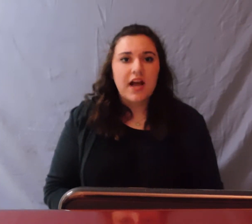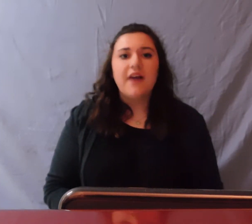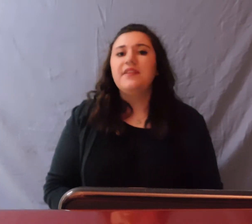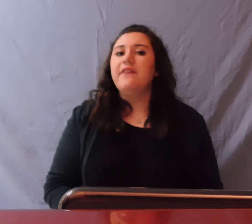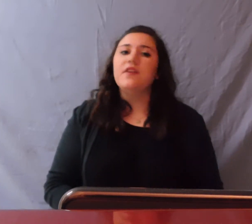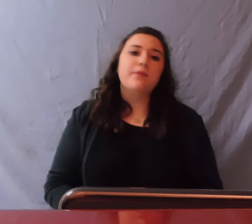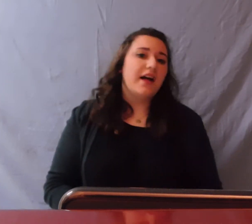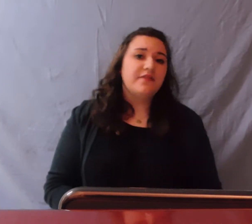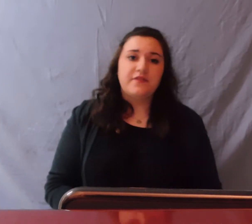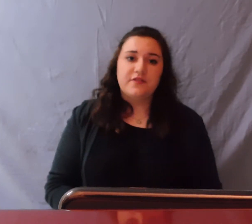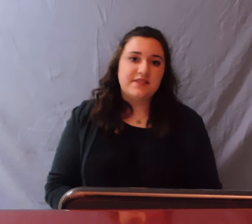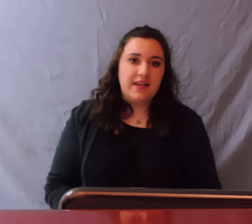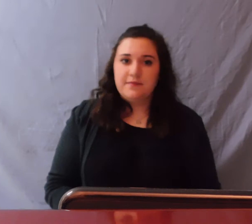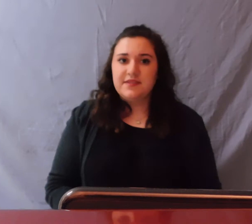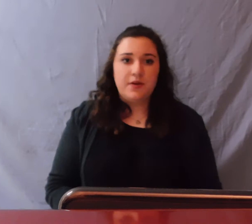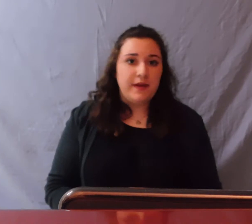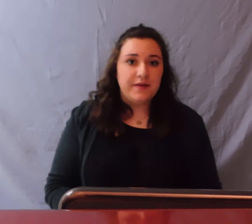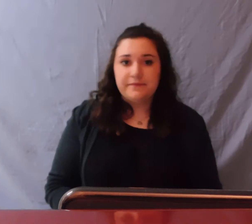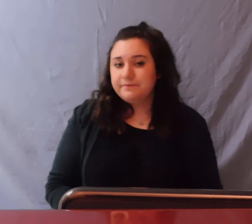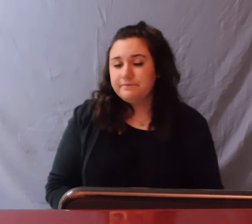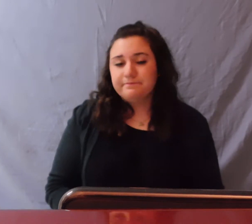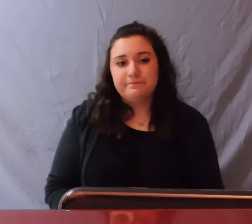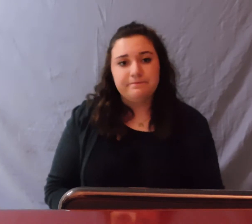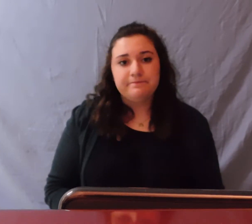I've never applied for food stamps, no ma'am.